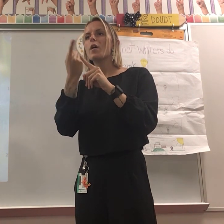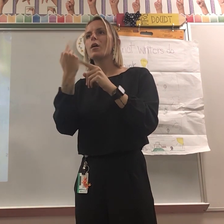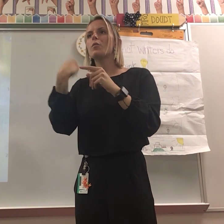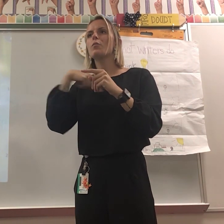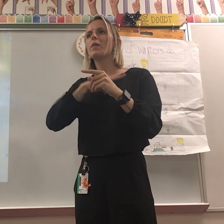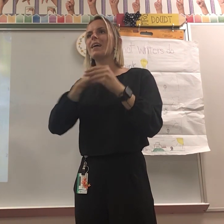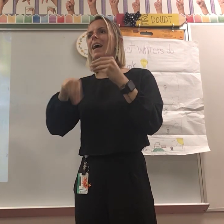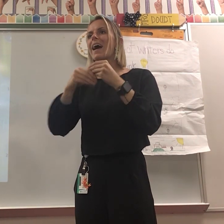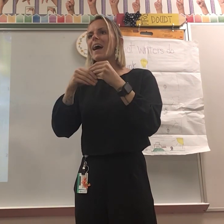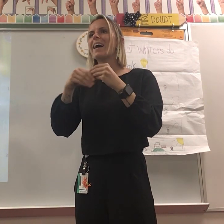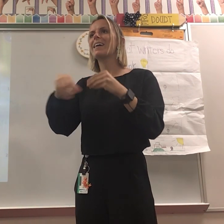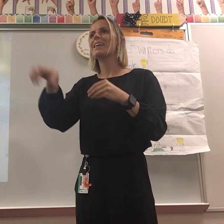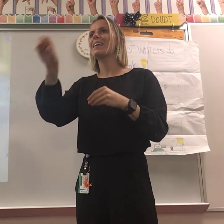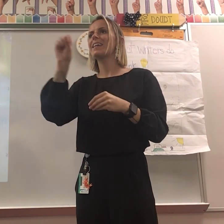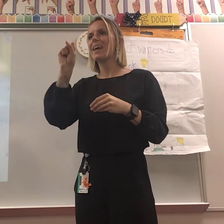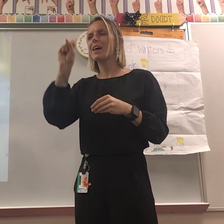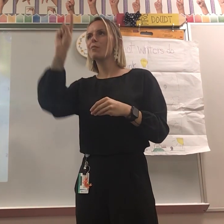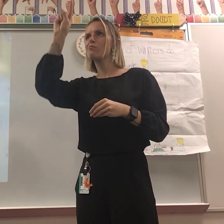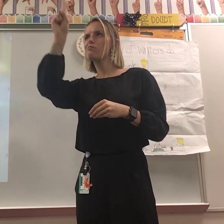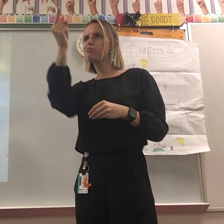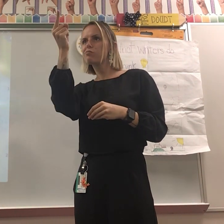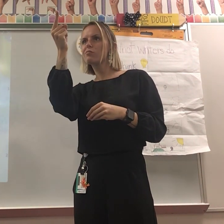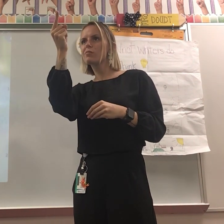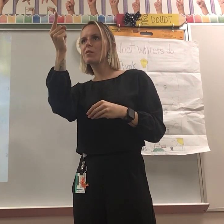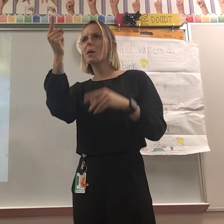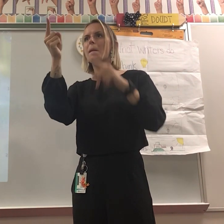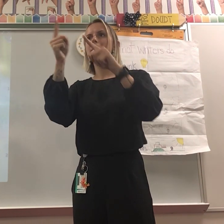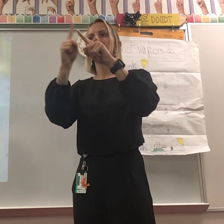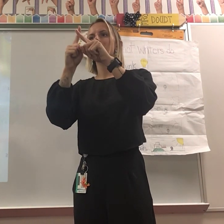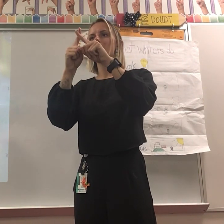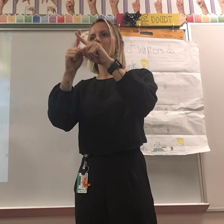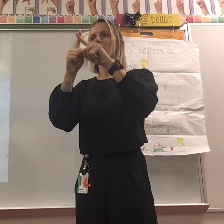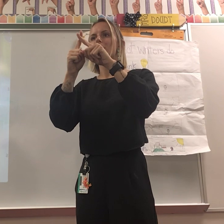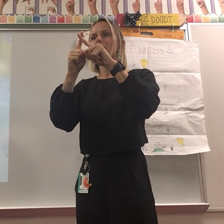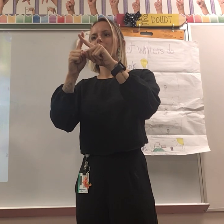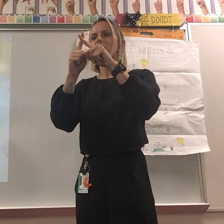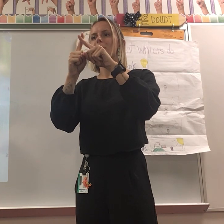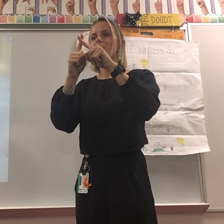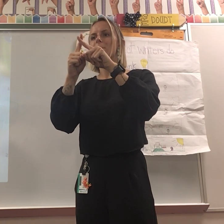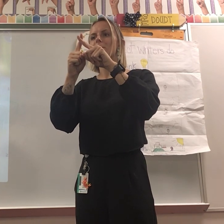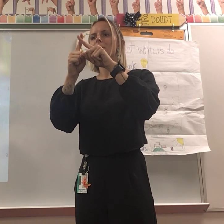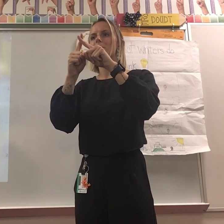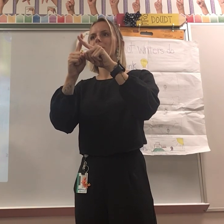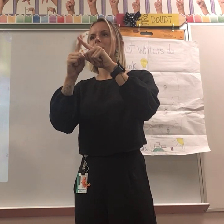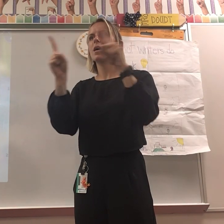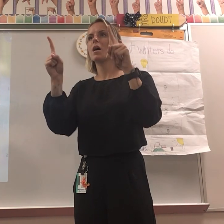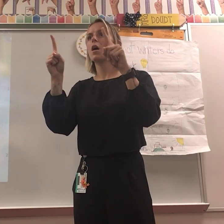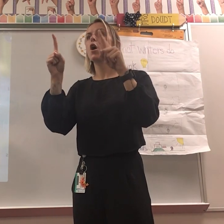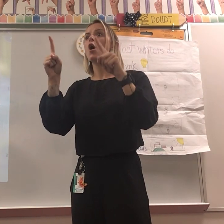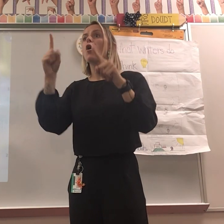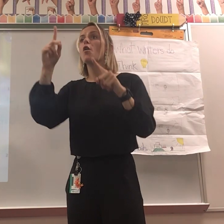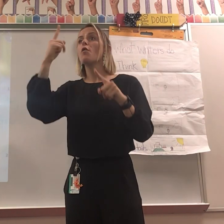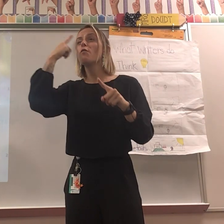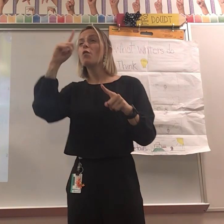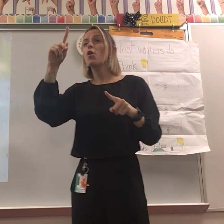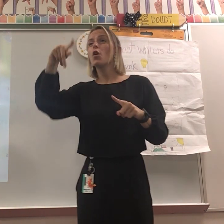similar, but it's upside down. Okay, yes. So that's the end. You see how the quote stands